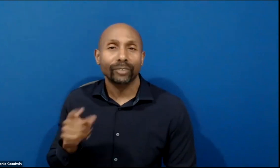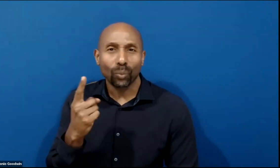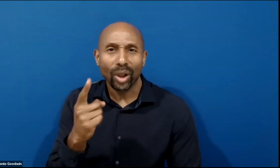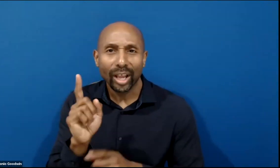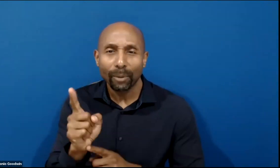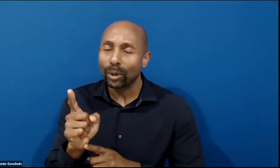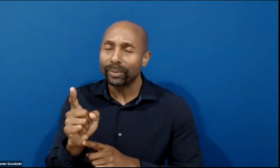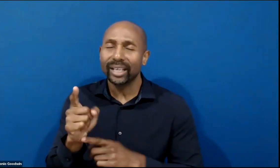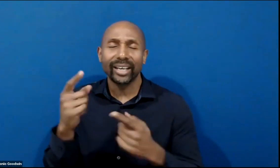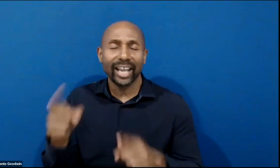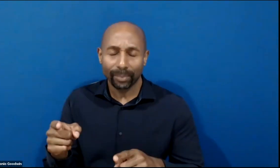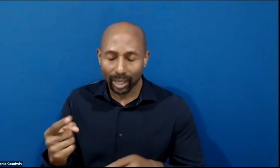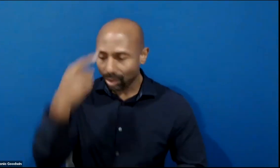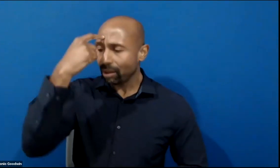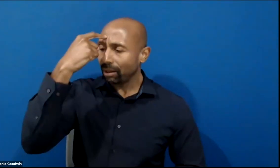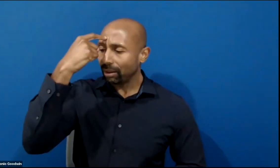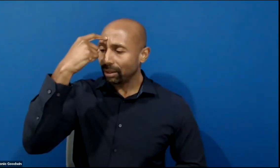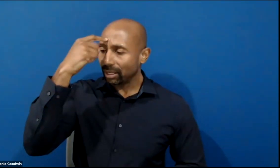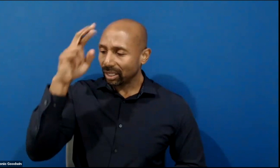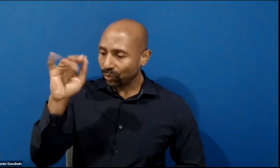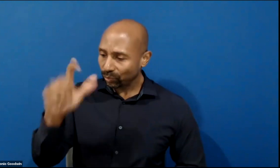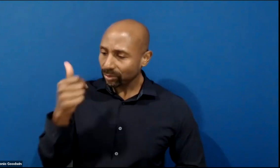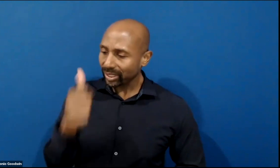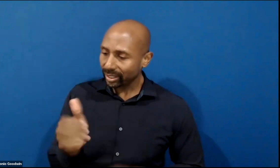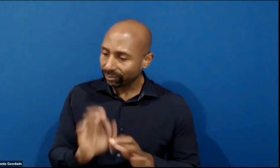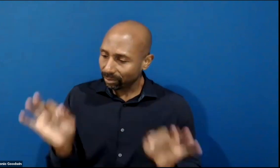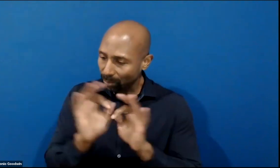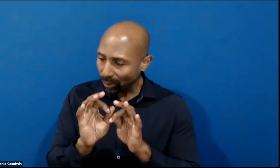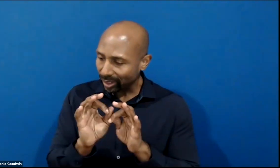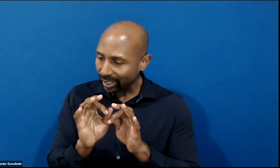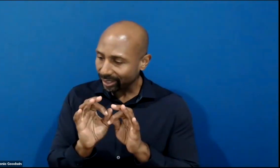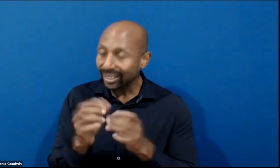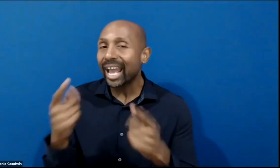very important was